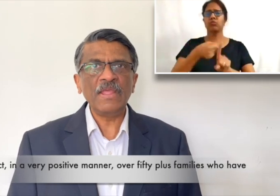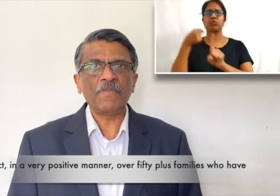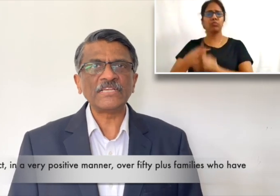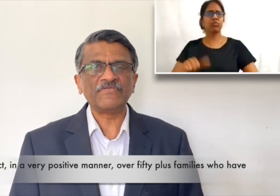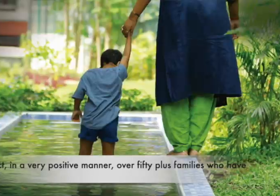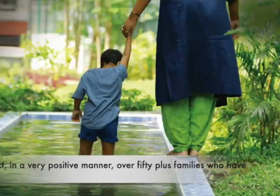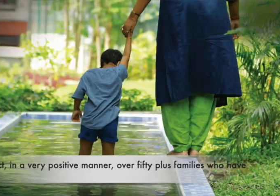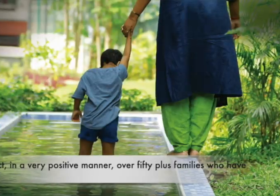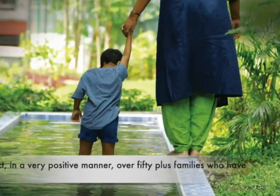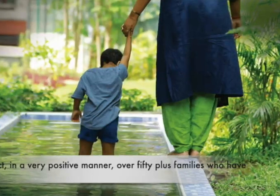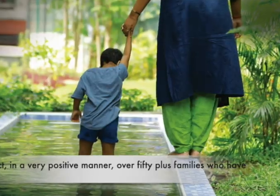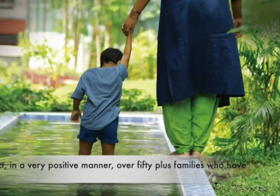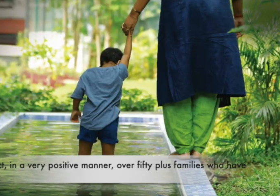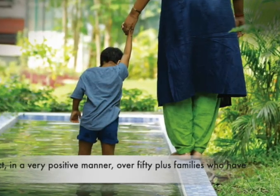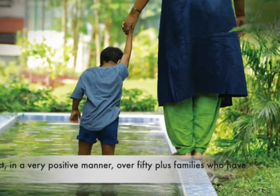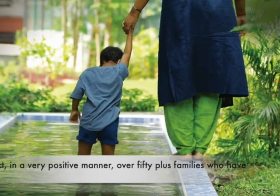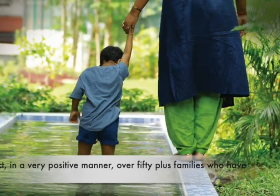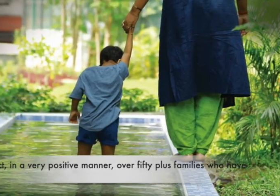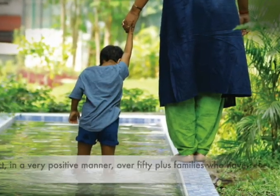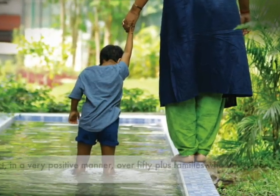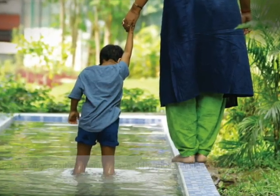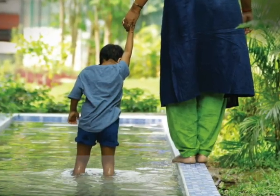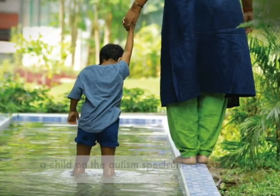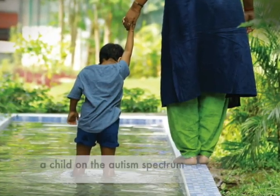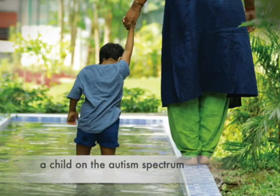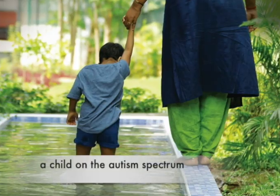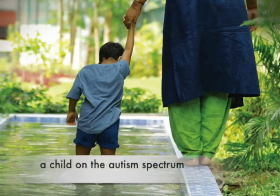plus families who have a child on the autism spectrum.